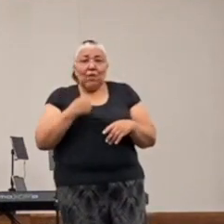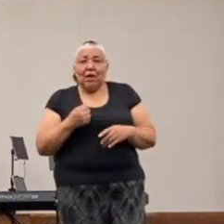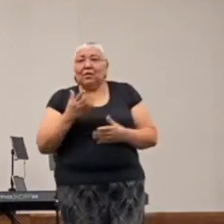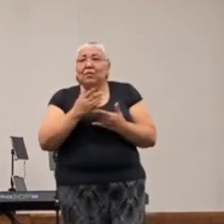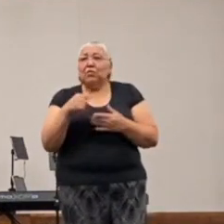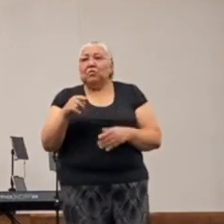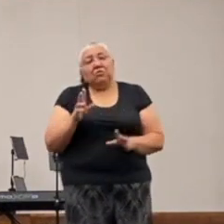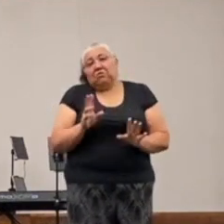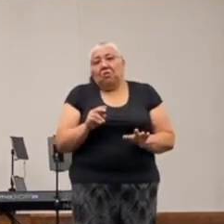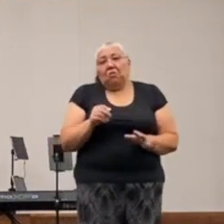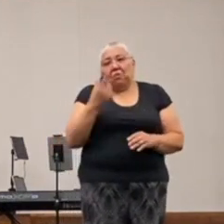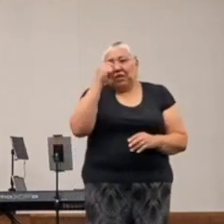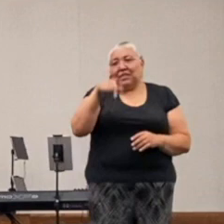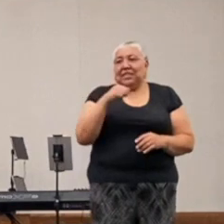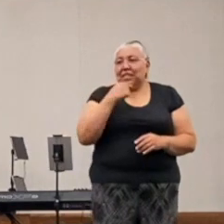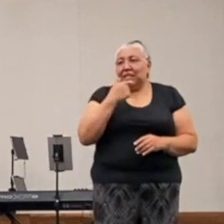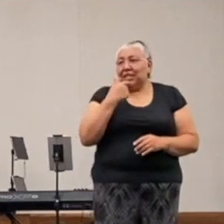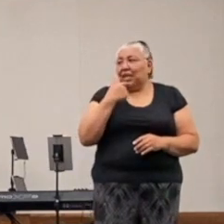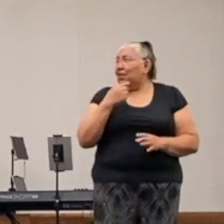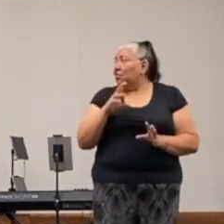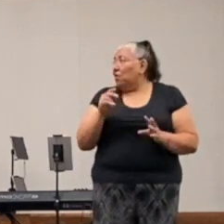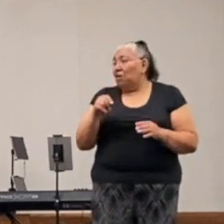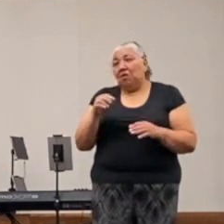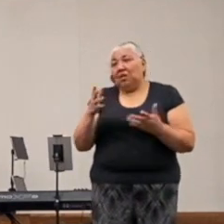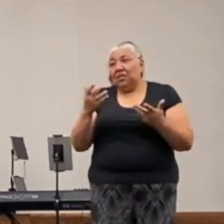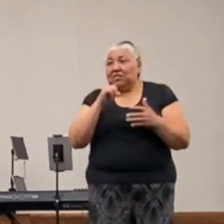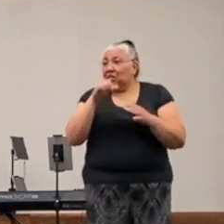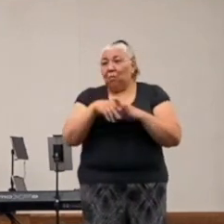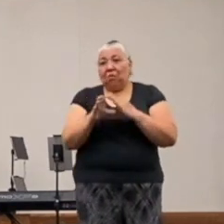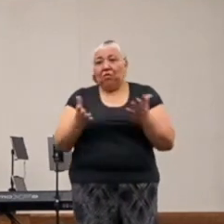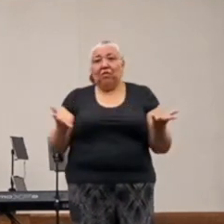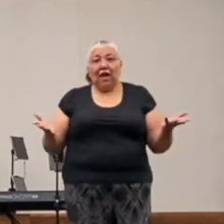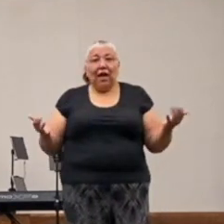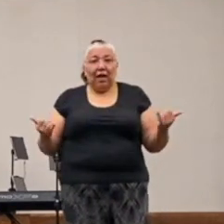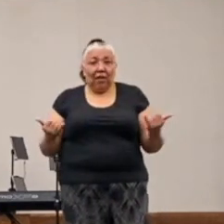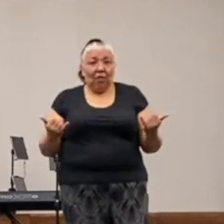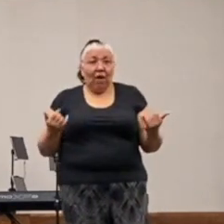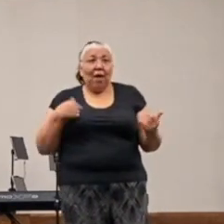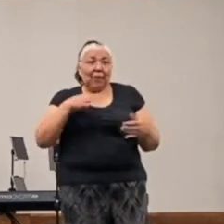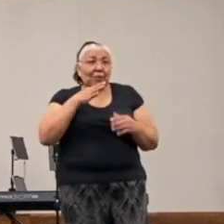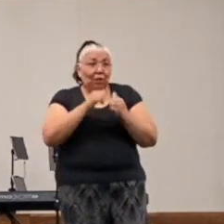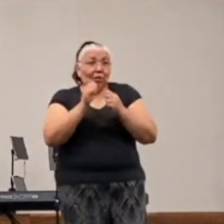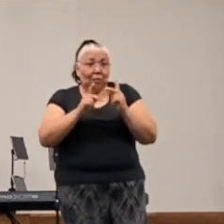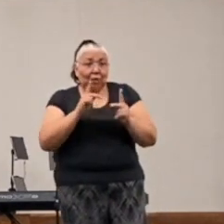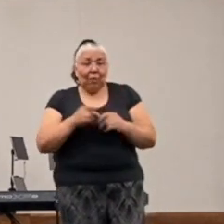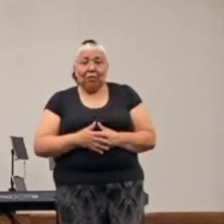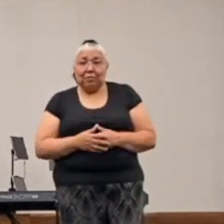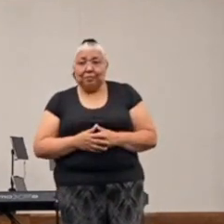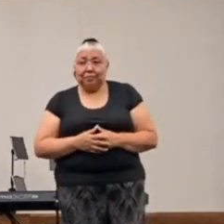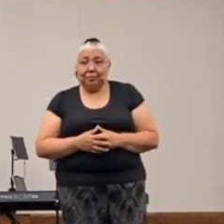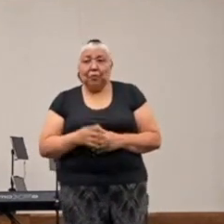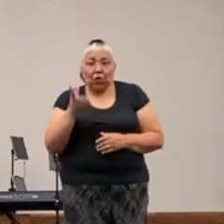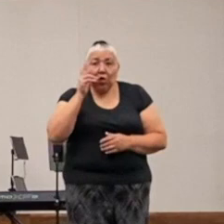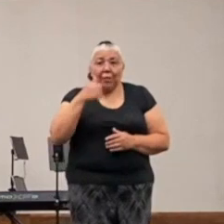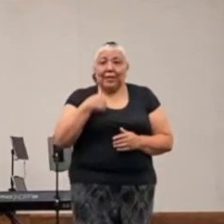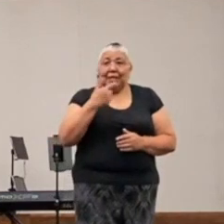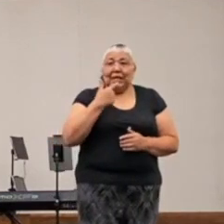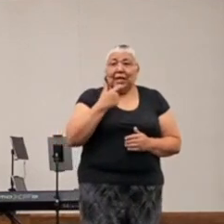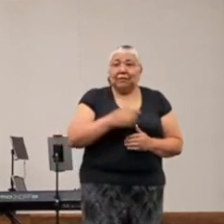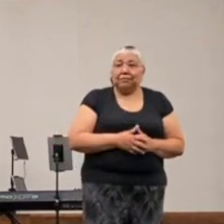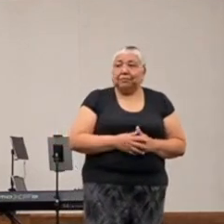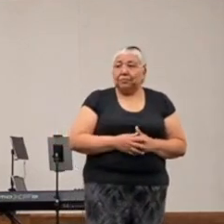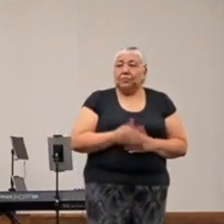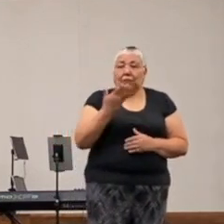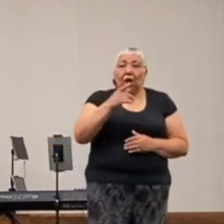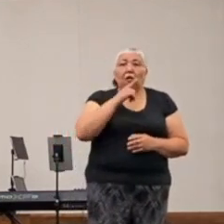are like, no, because it says this is sin. I've heard it. Come on! Am I speaking to people, right? You know, you've heard me say, there